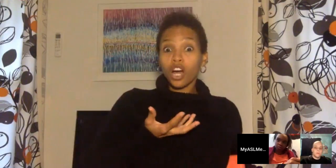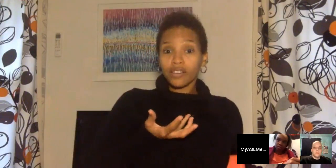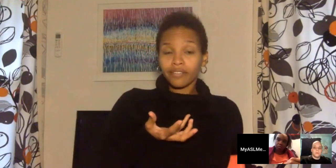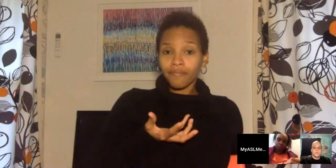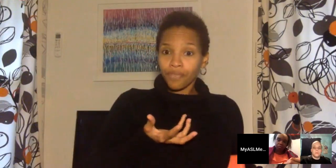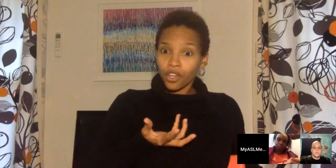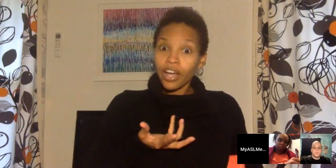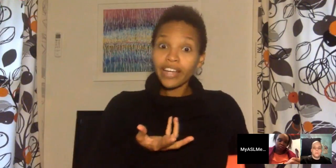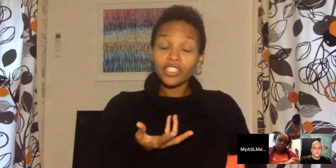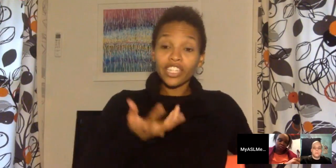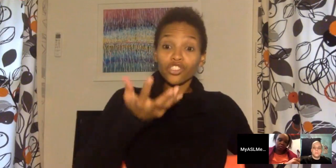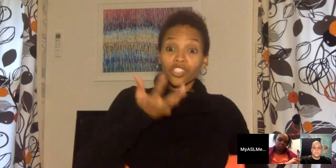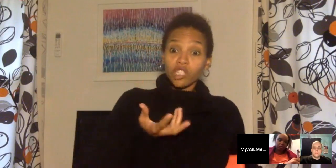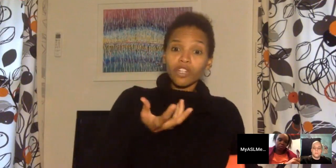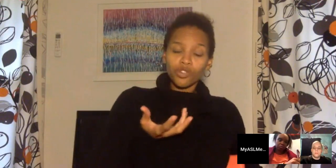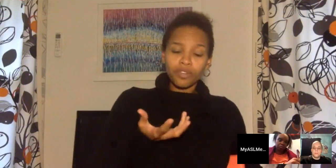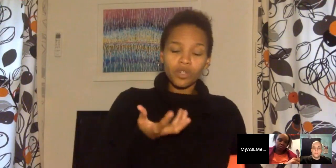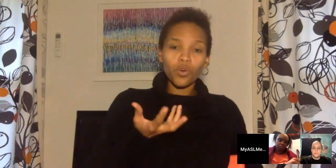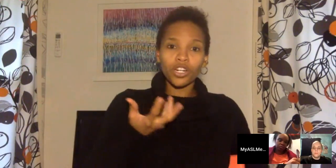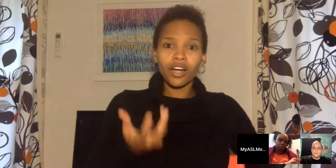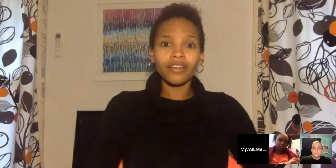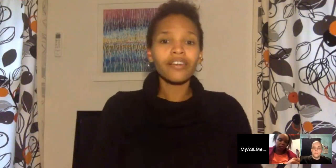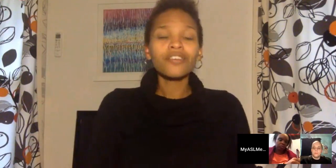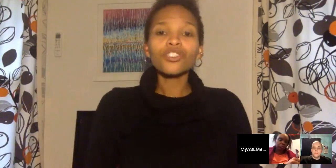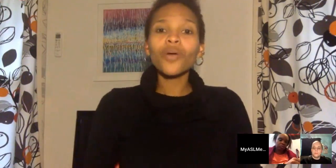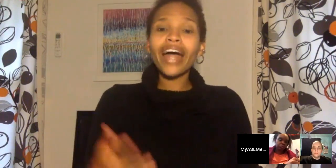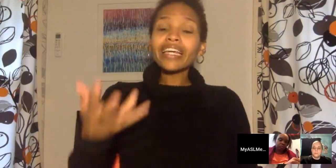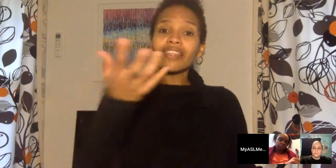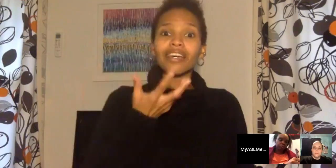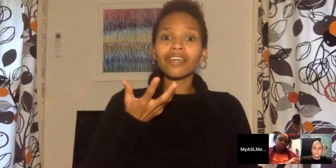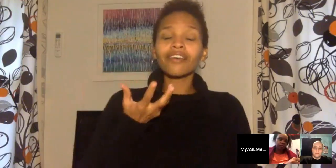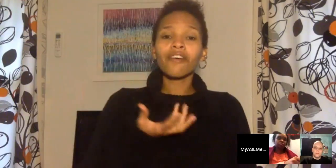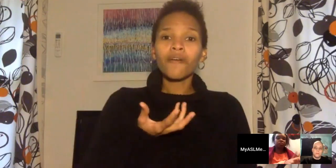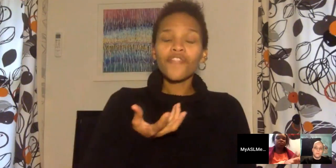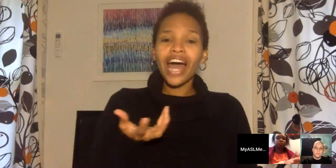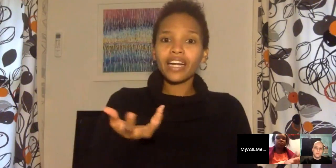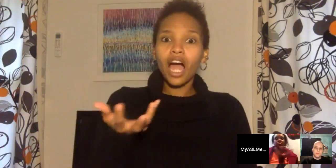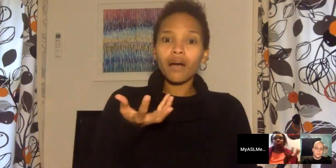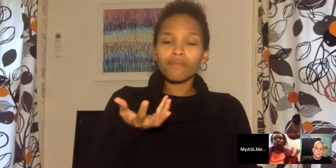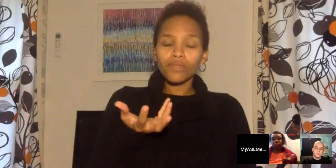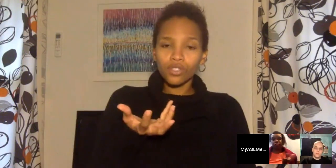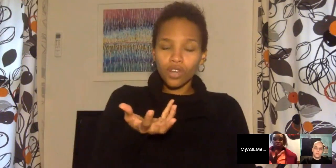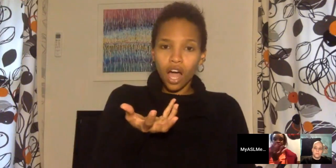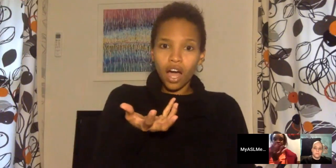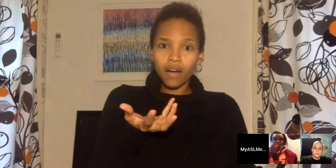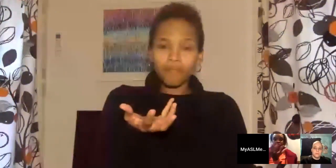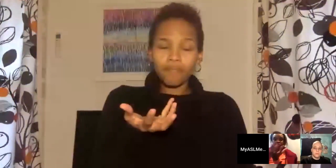on. I took so much with me to work on. So anything that comes, often